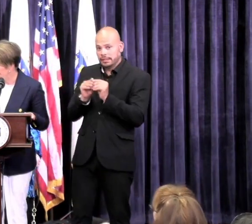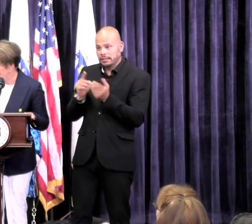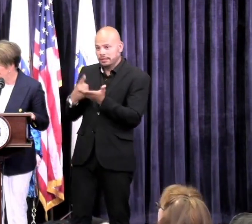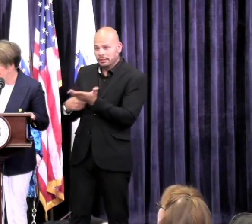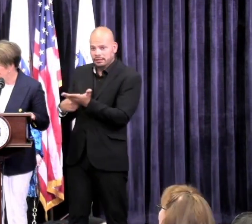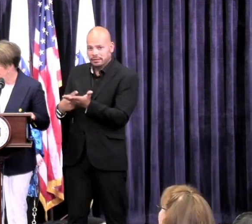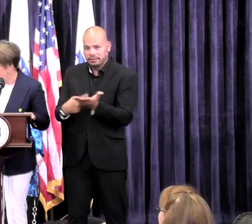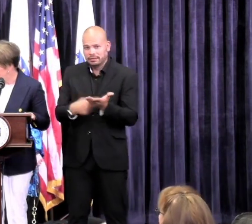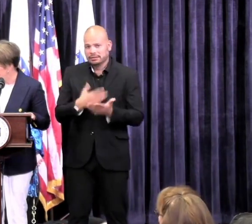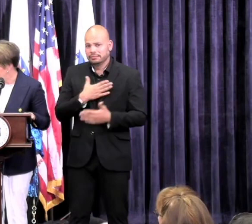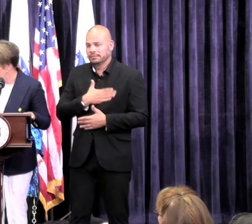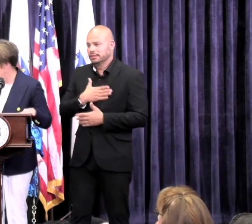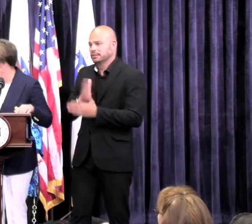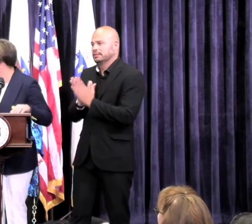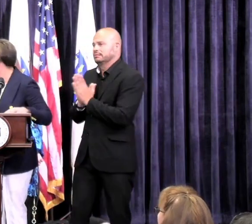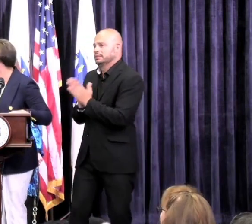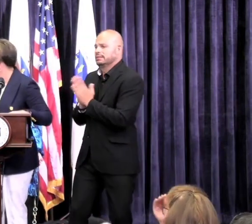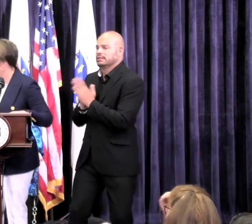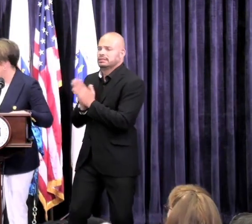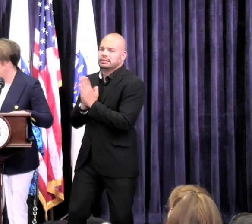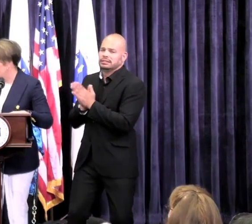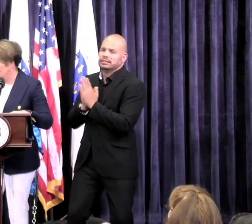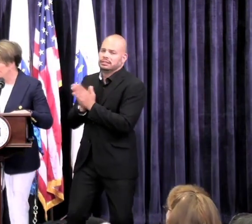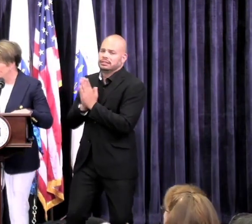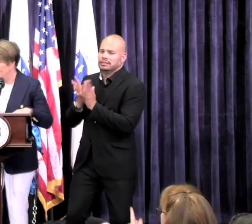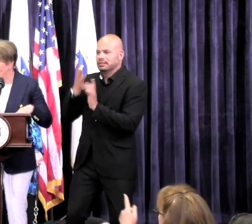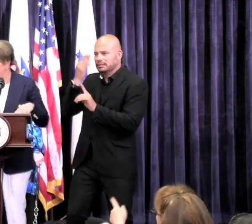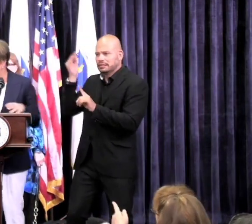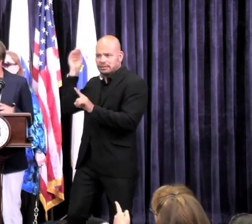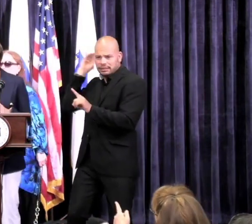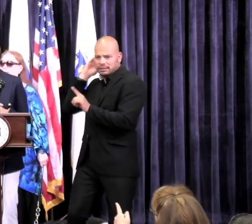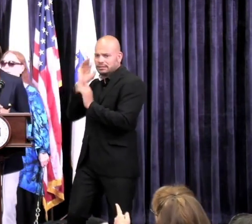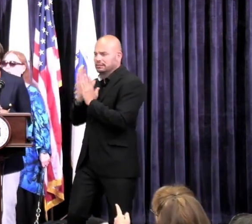mind absolutely that's an essential partner